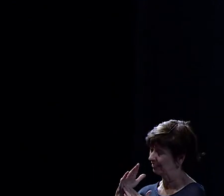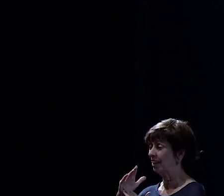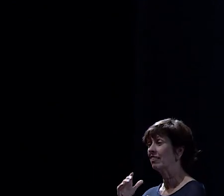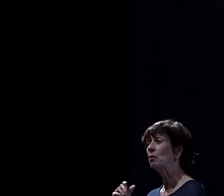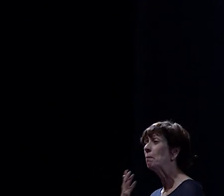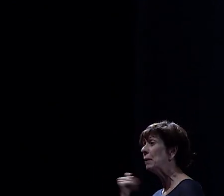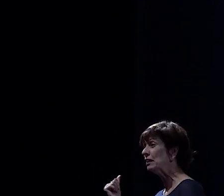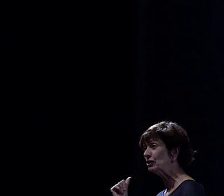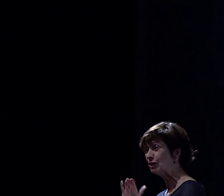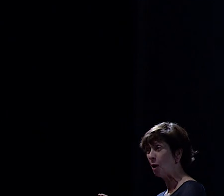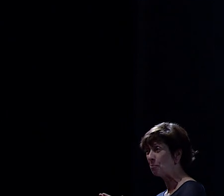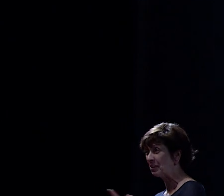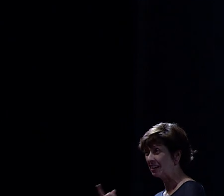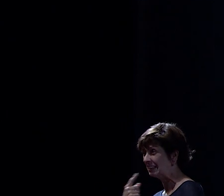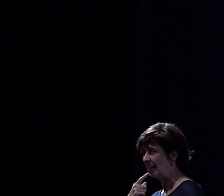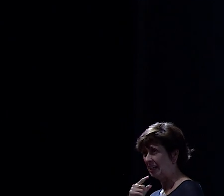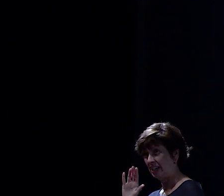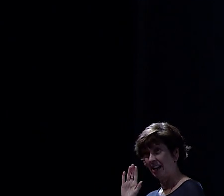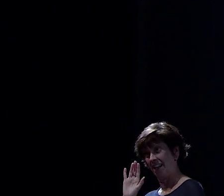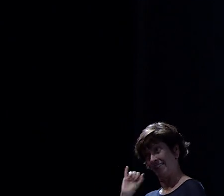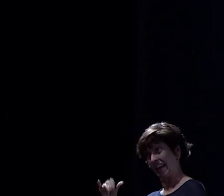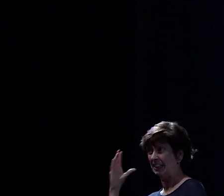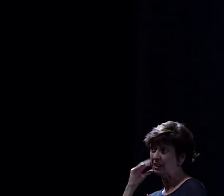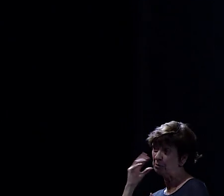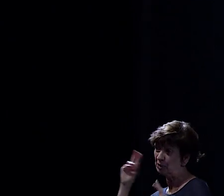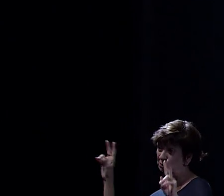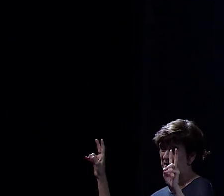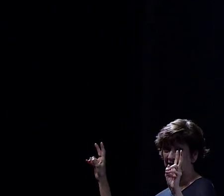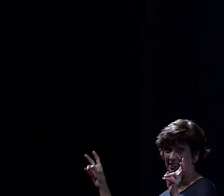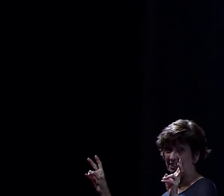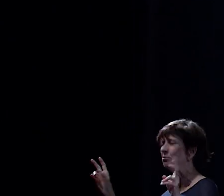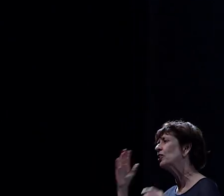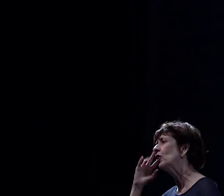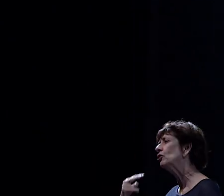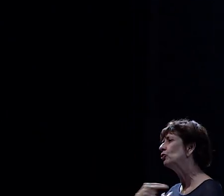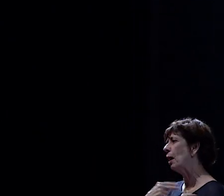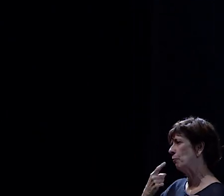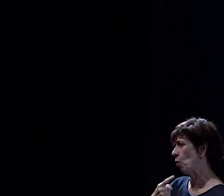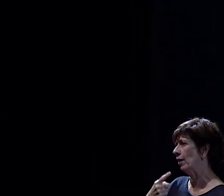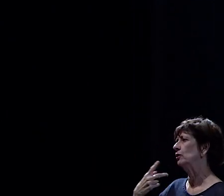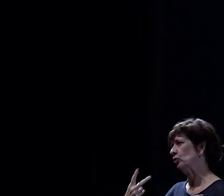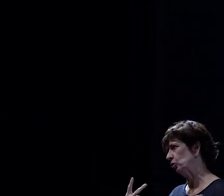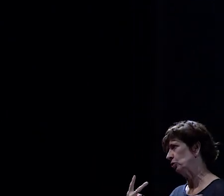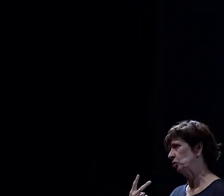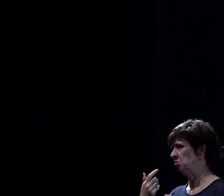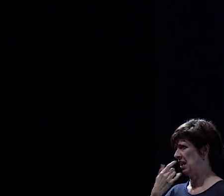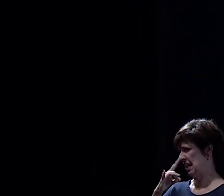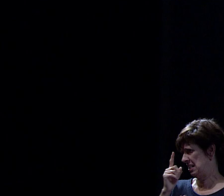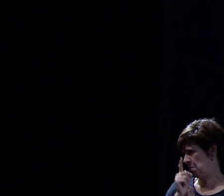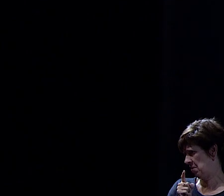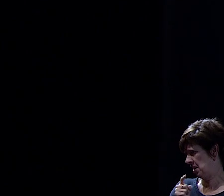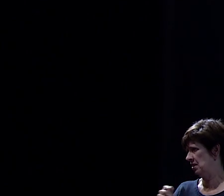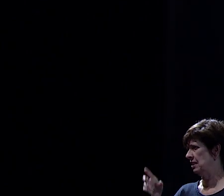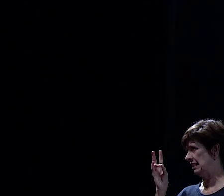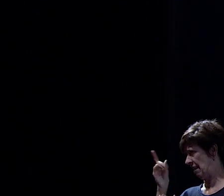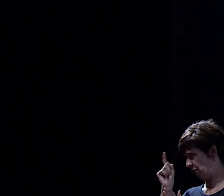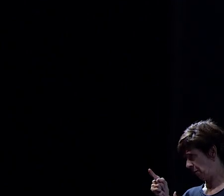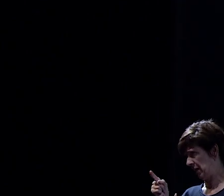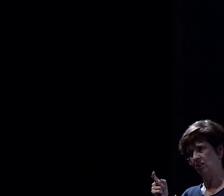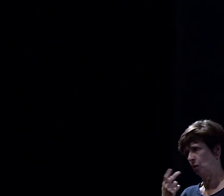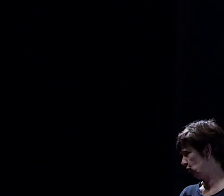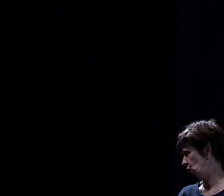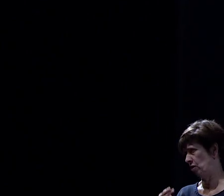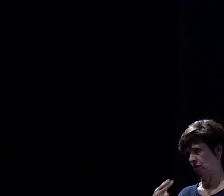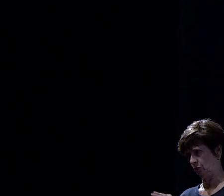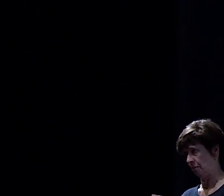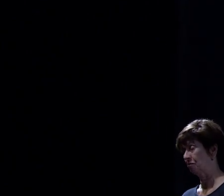was I had created an experience that was, if you look at Trapped 1 and 2, they were 18 minutes and 7 minutes. They were really